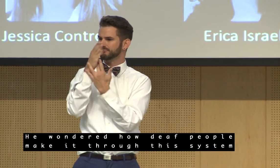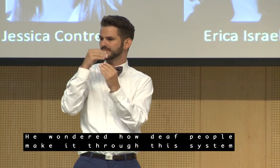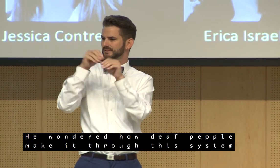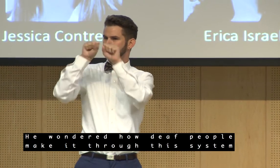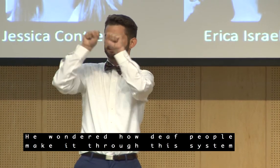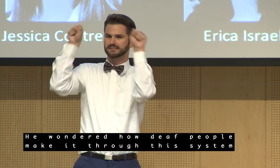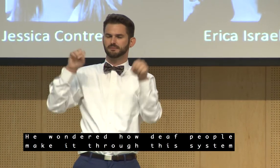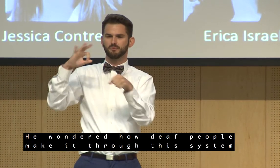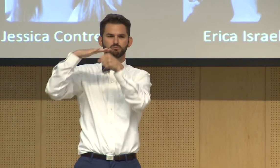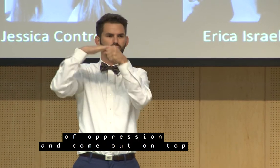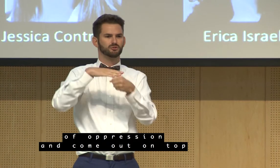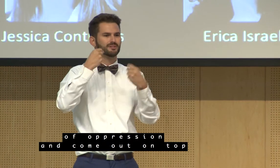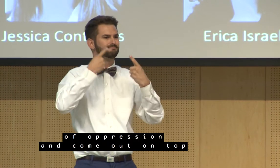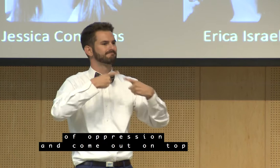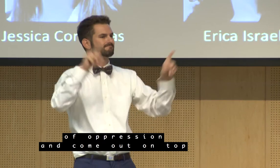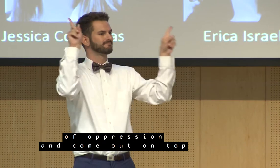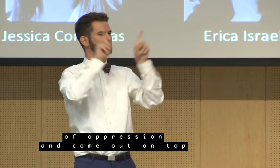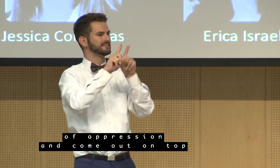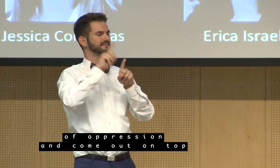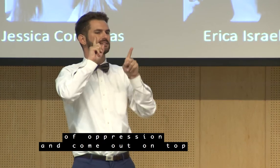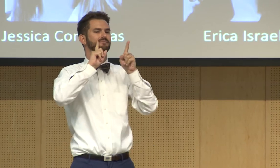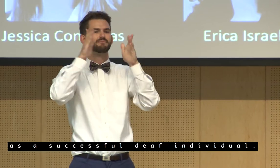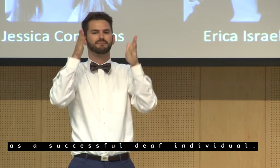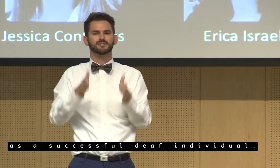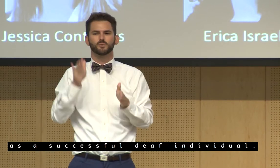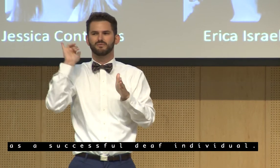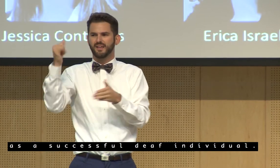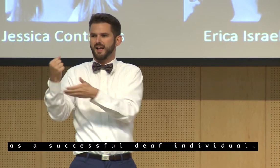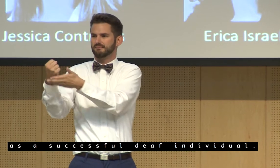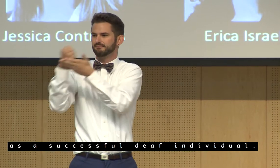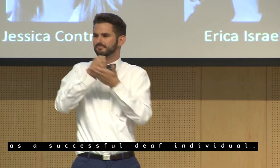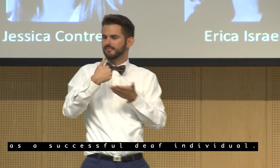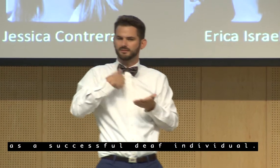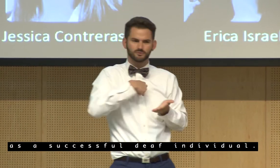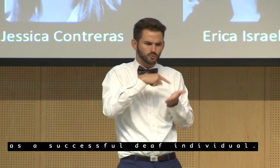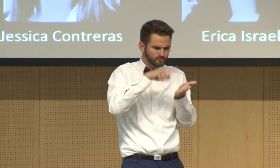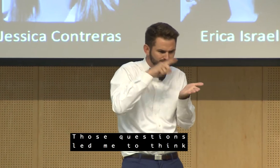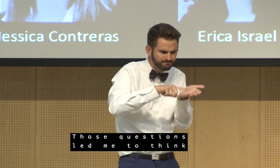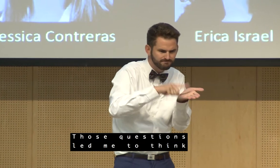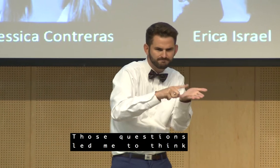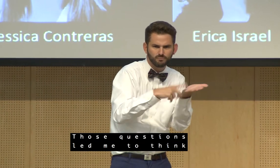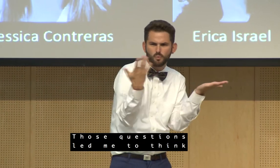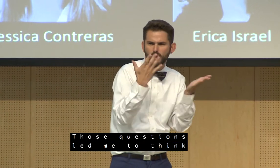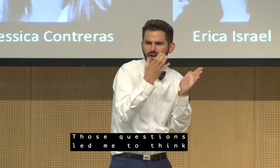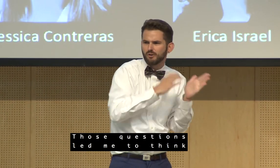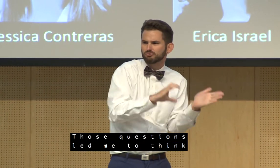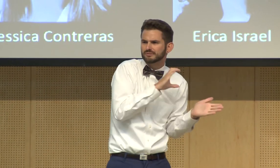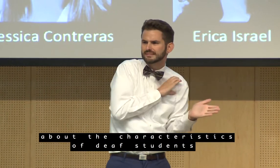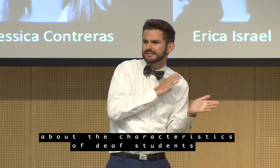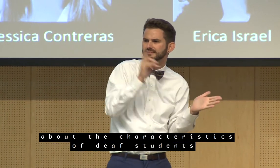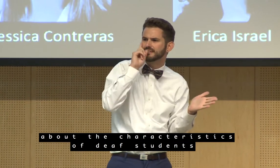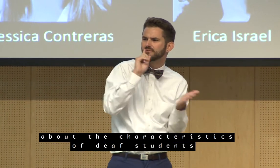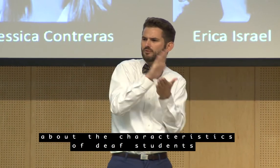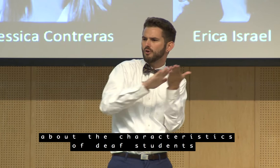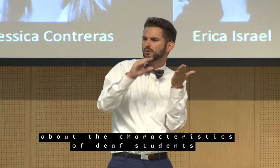people make it through the system of oppression and come out on top as a successful deaf individual. Those questions led me to think about the